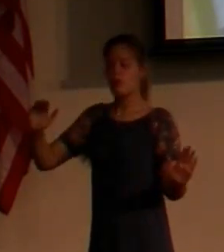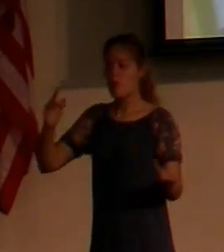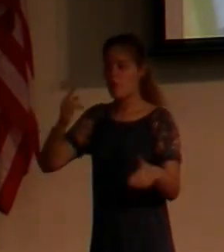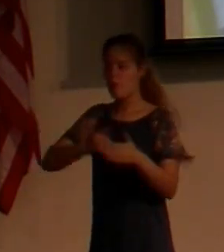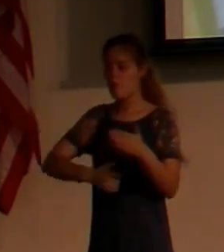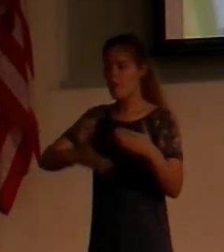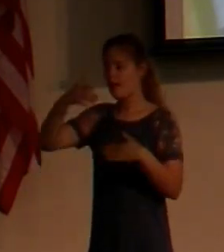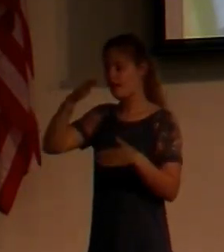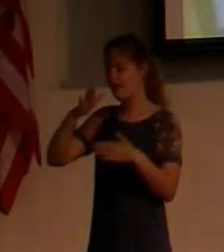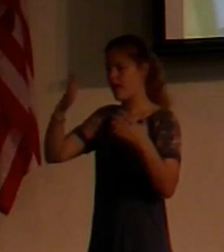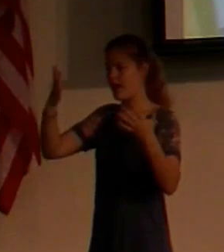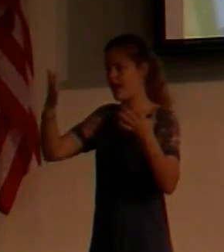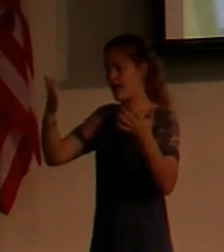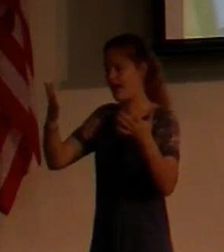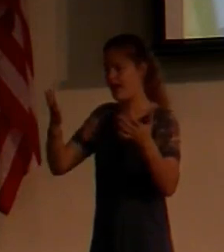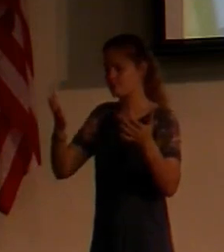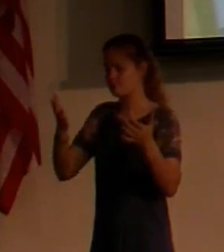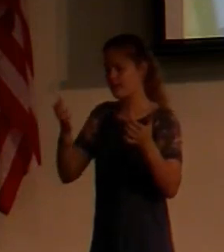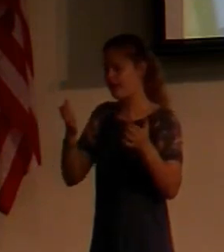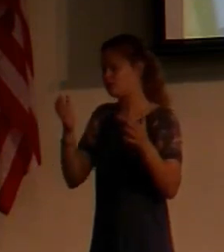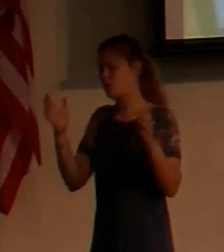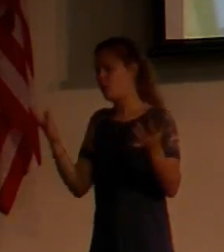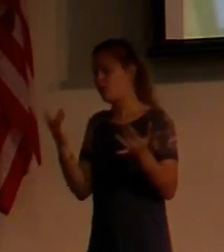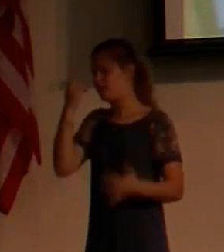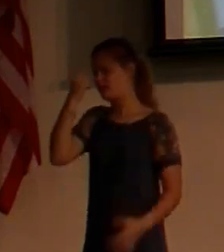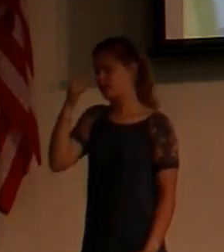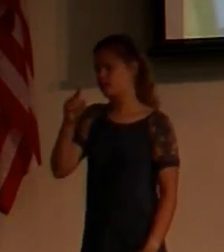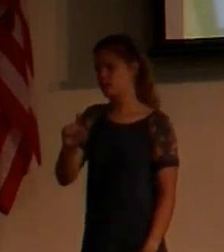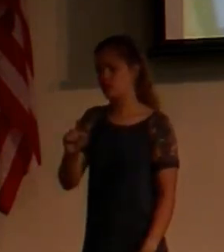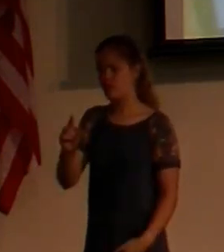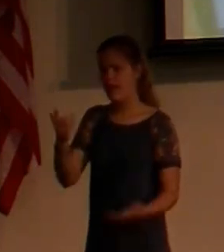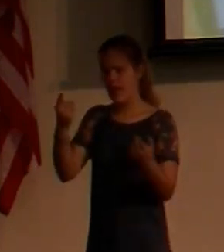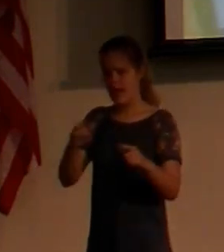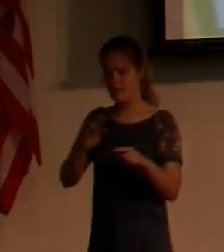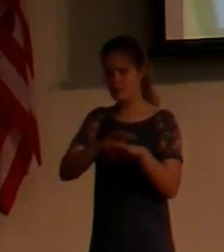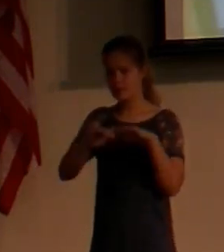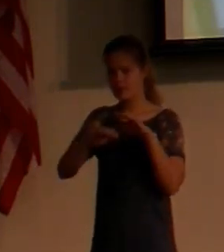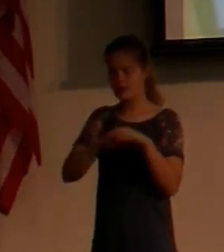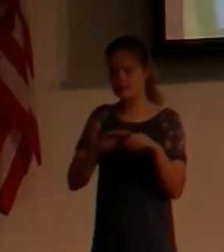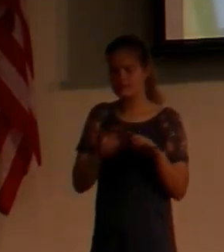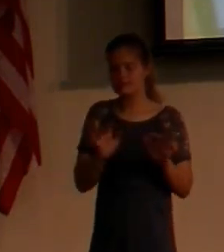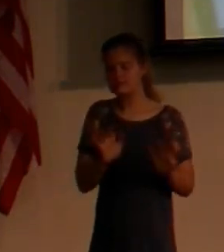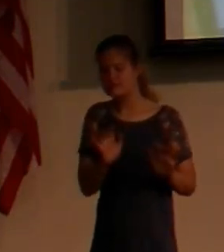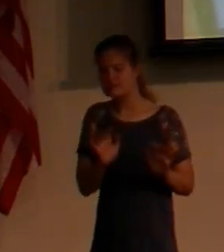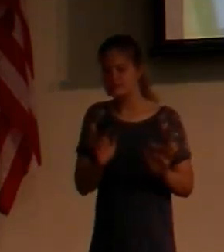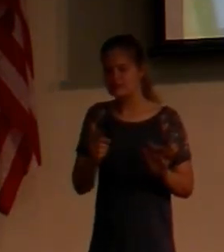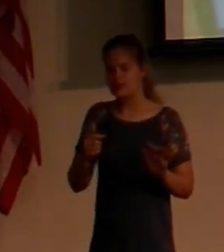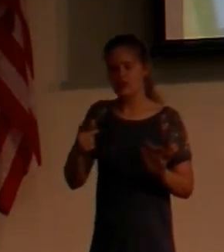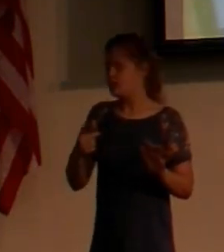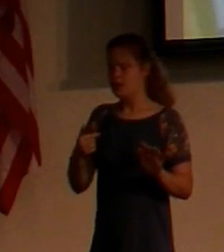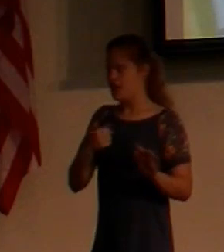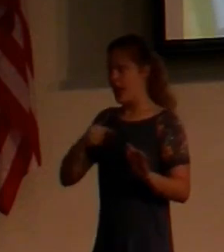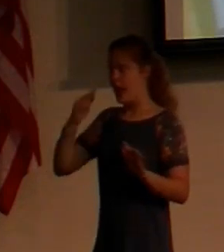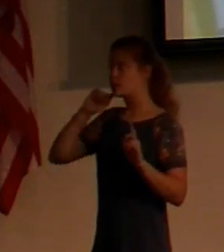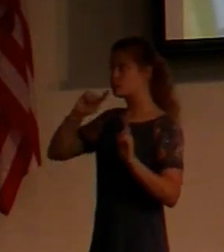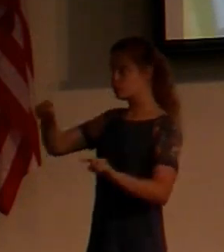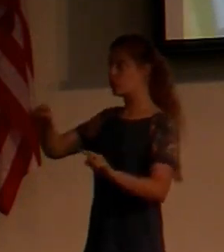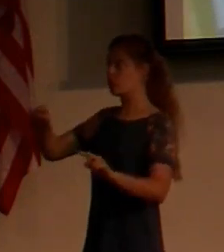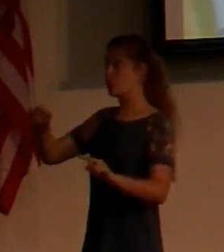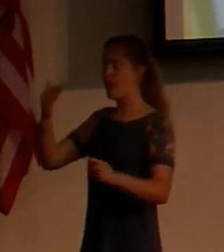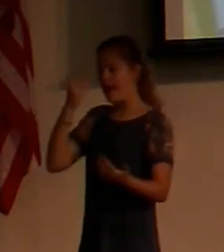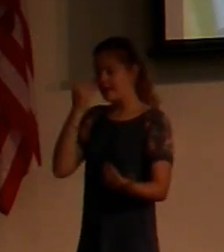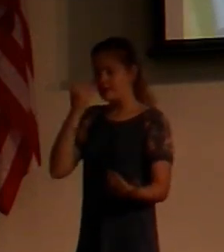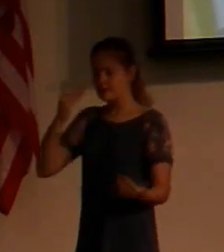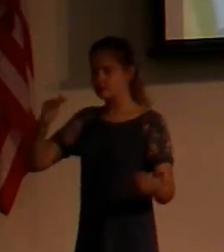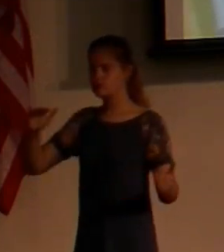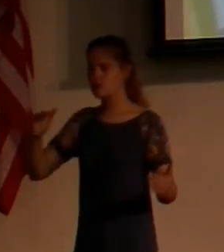you when you step out on faith, when you get out of your bubble and you say, I'm going to just go. I had no idea that we would be a